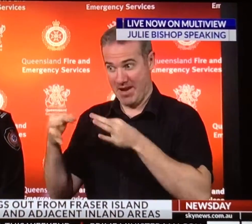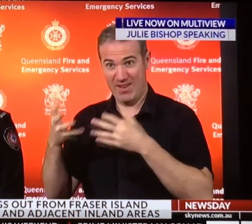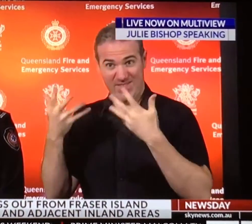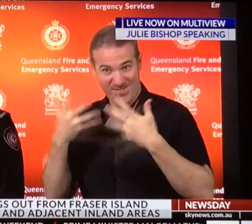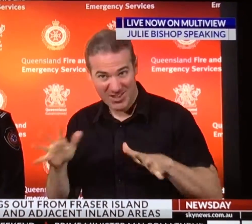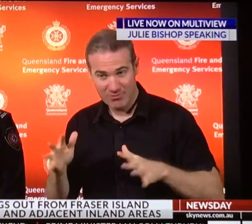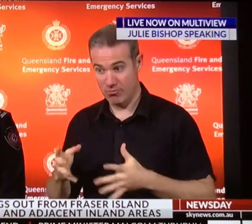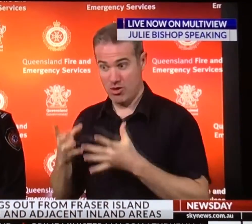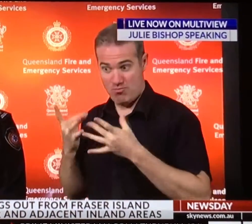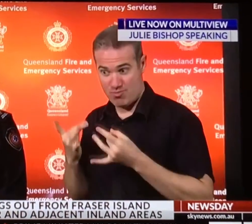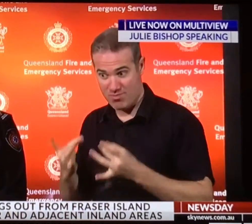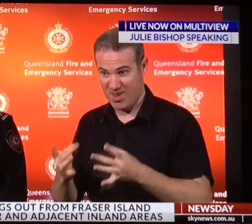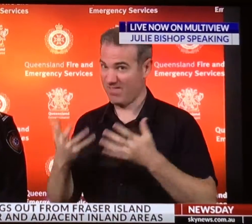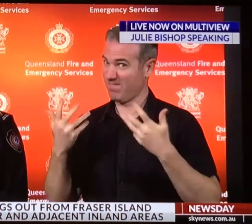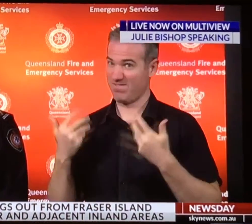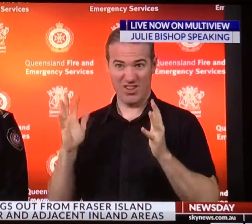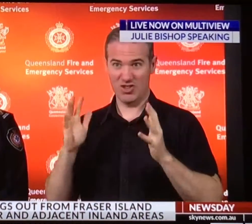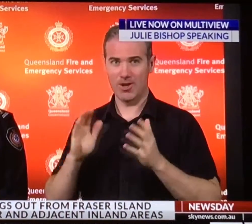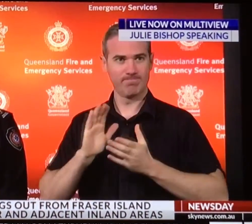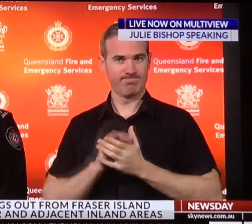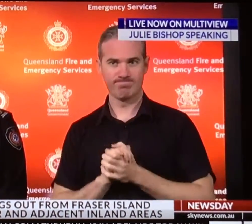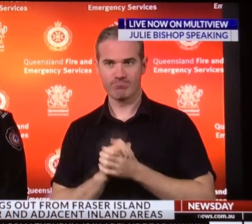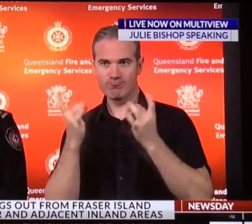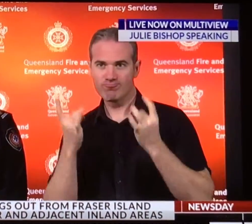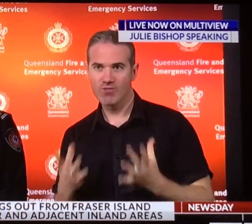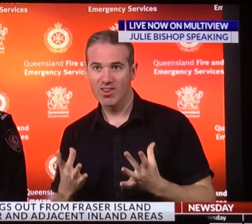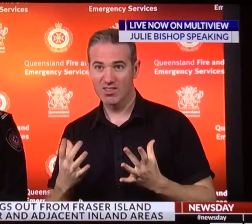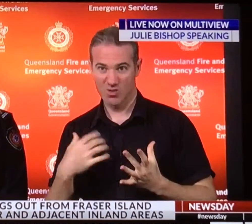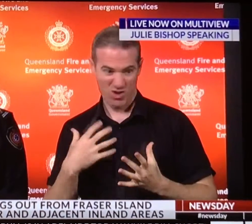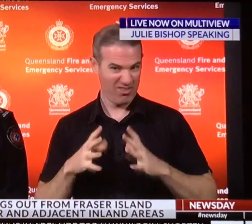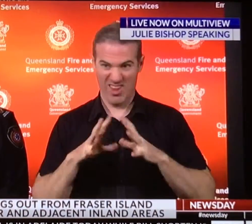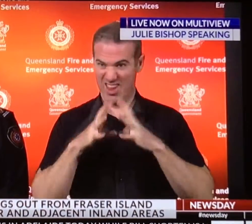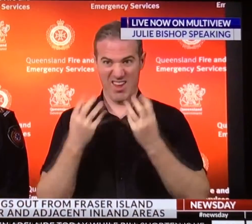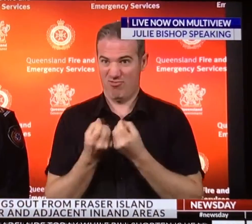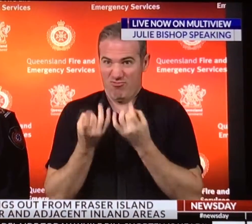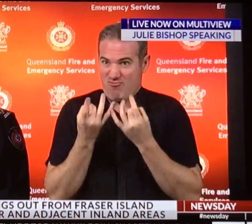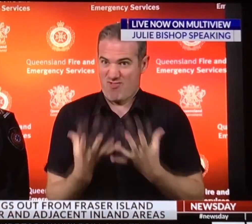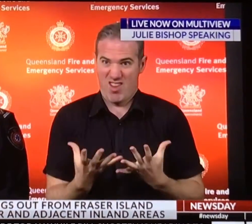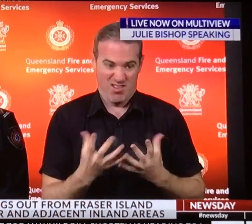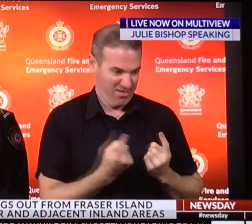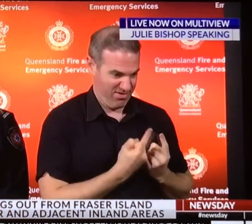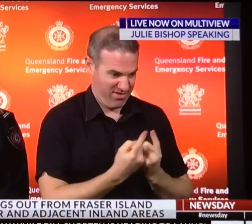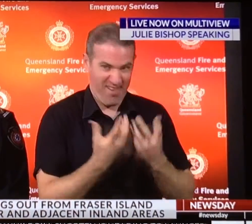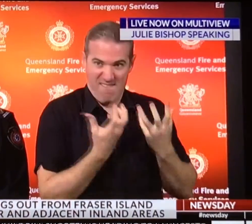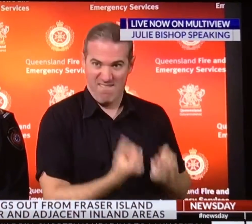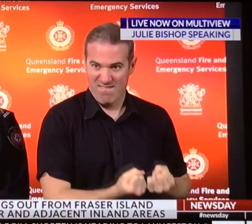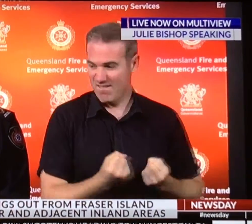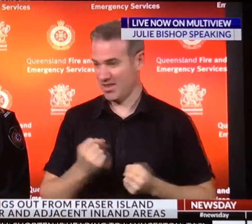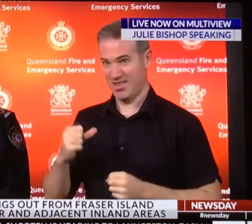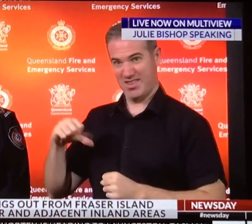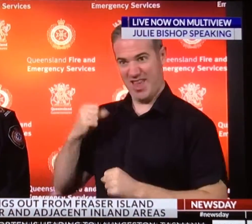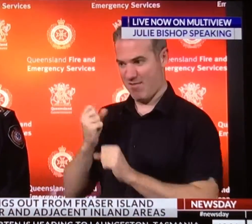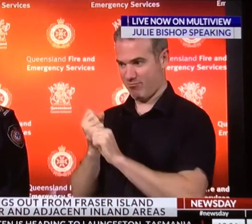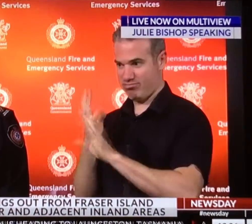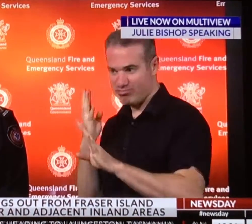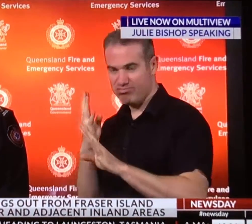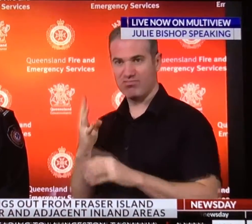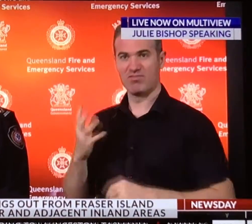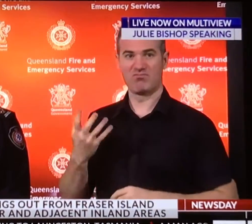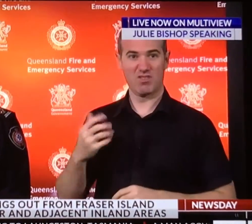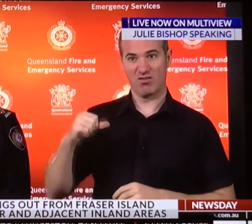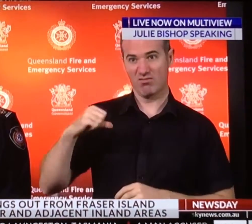need be, if we need to respond, then we have not only the equipment, but also the people and the staff and volunteers to do